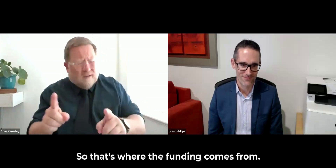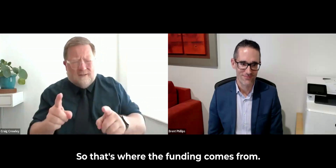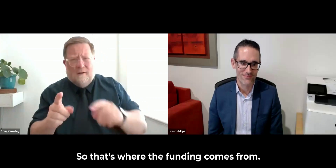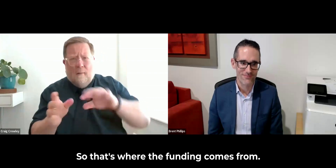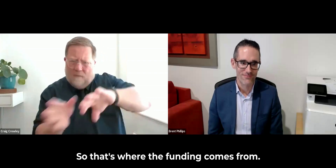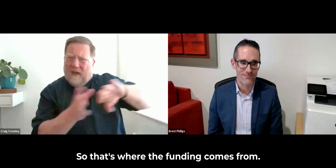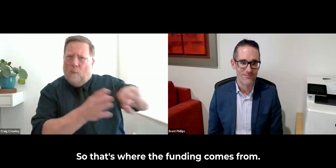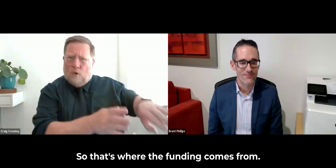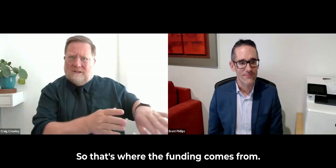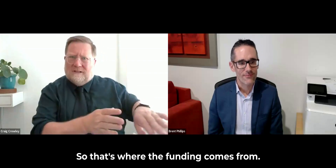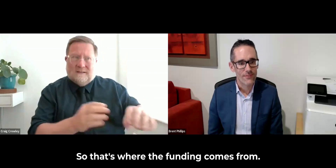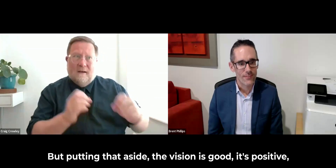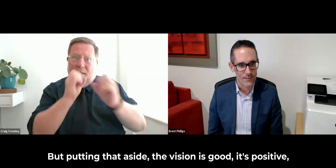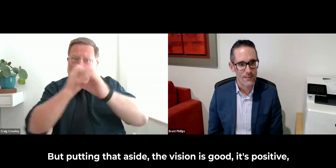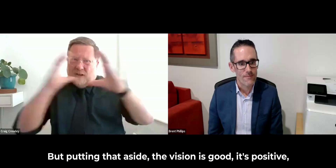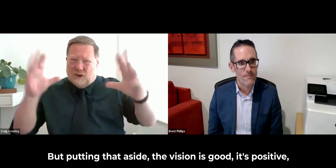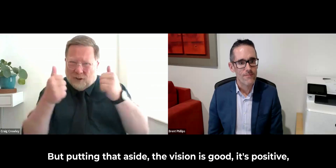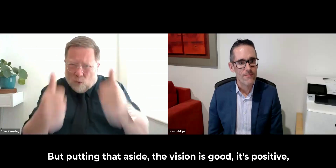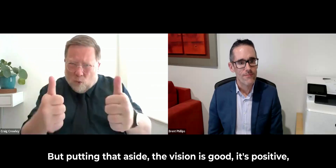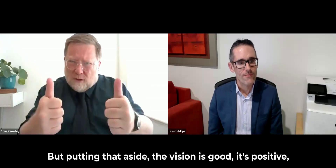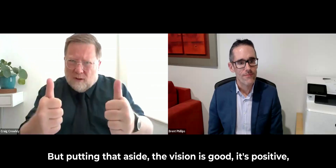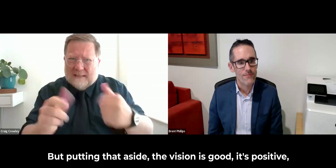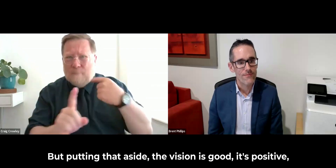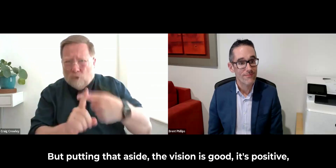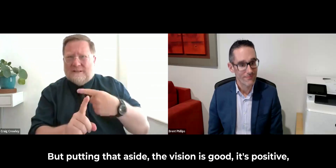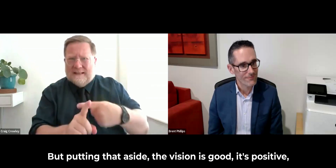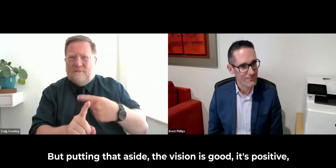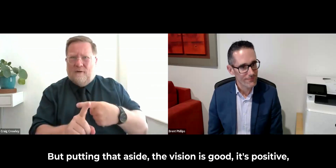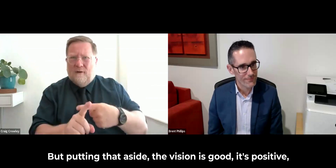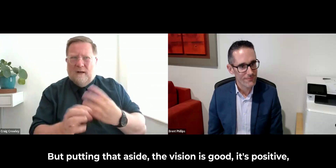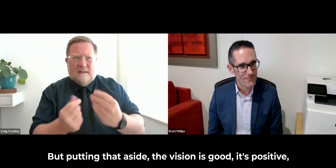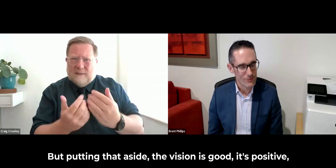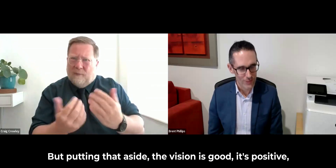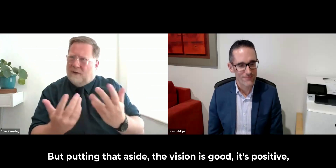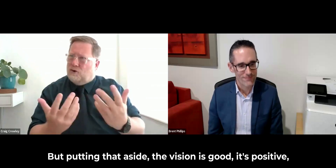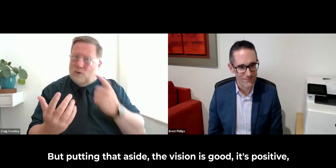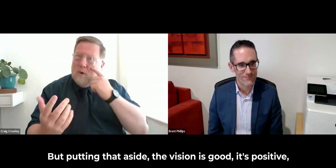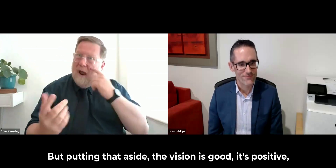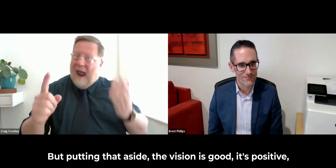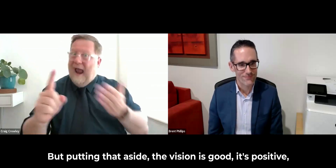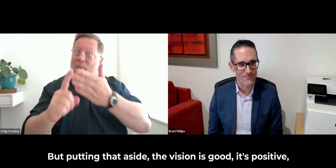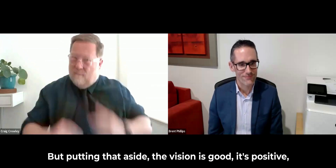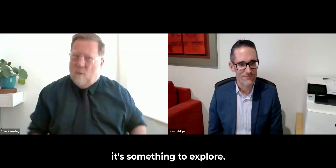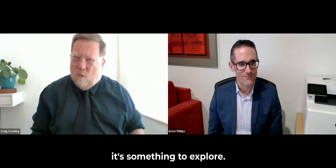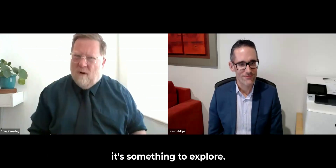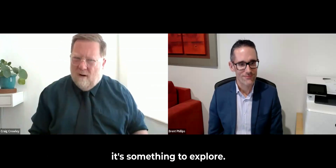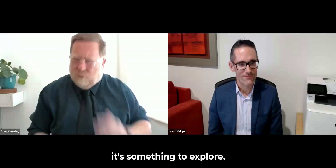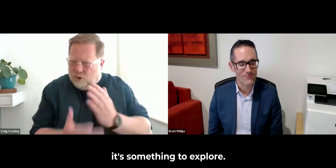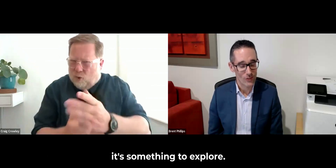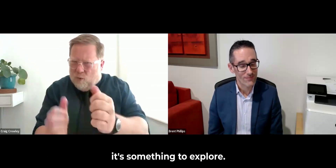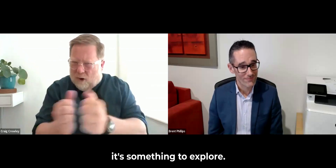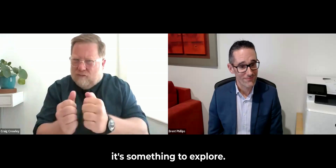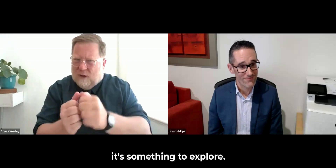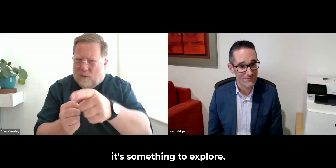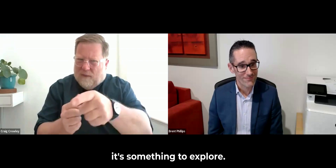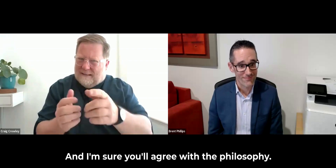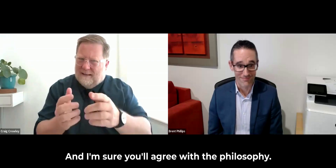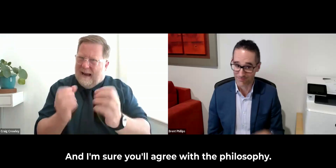where the funding comes from. But putting that aside, the vision is good. It's positive. It's something to explore. And I'm sure